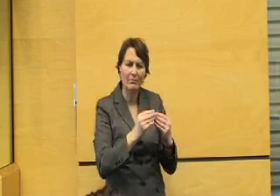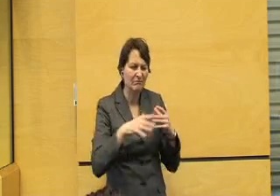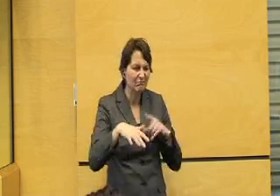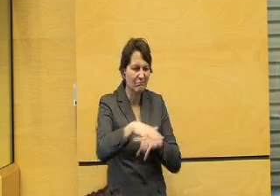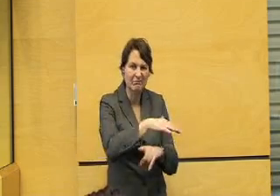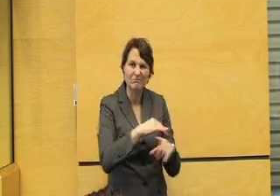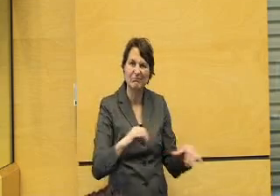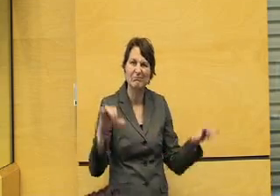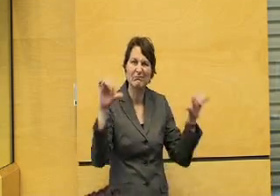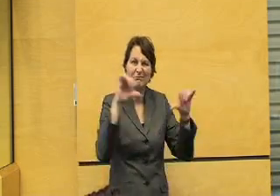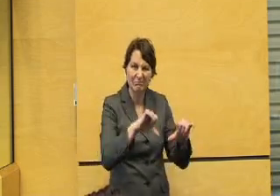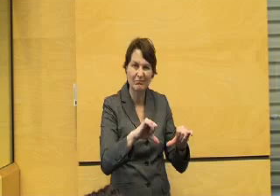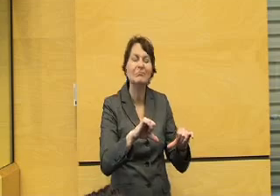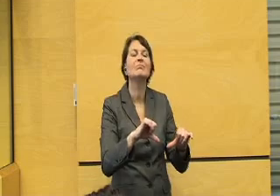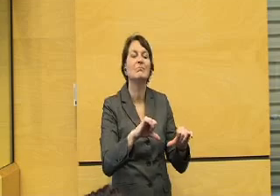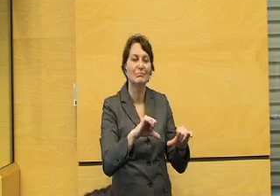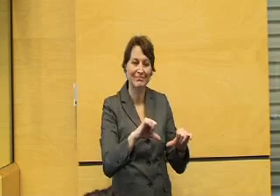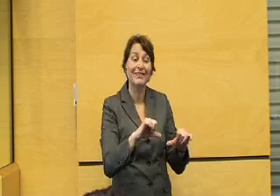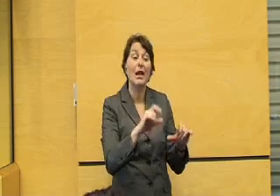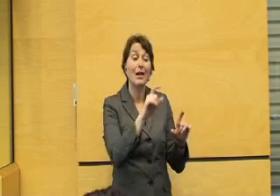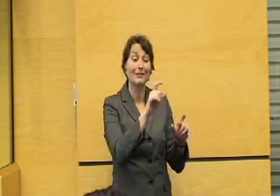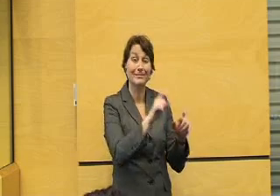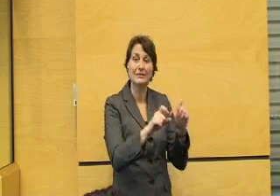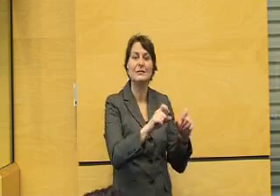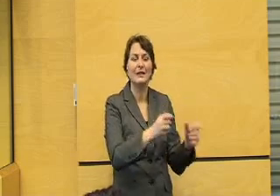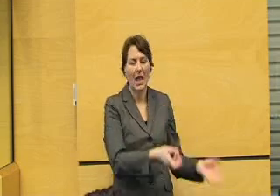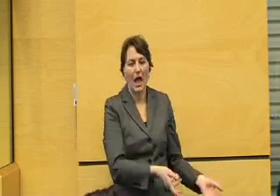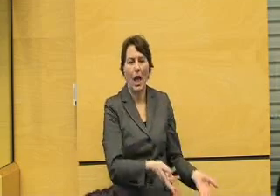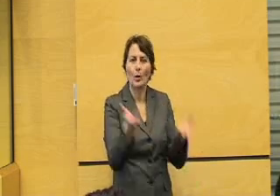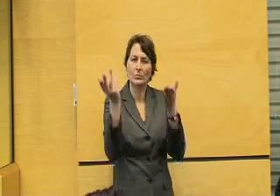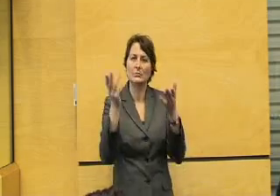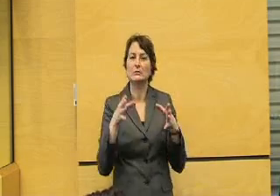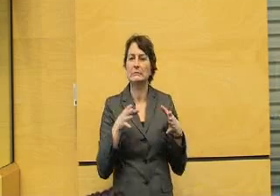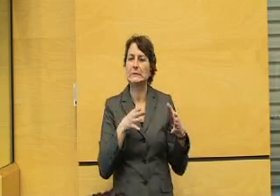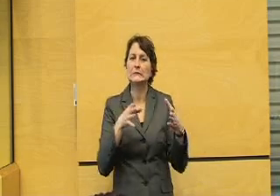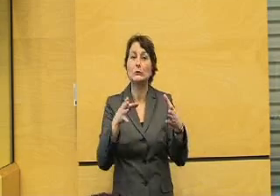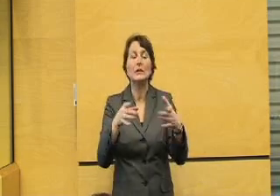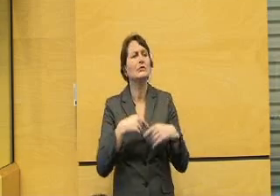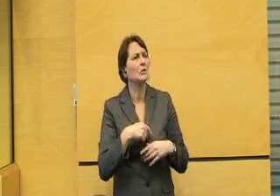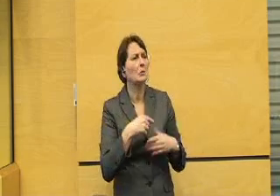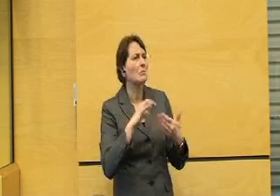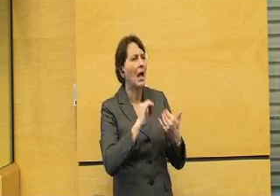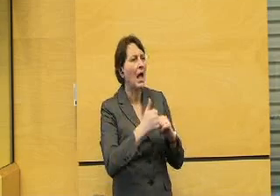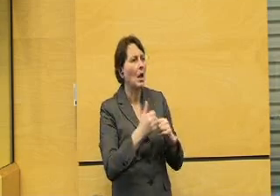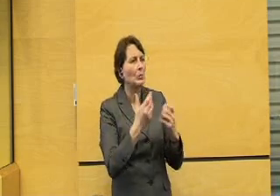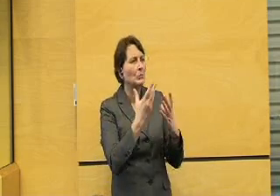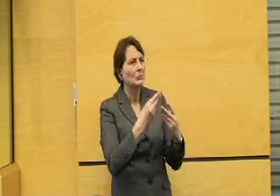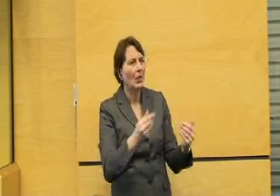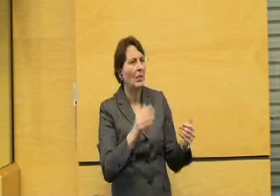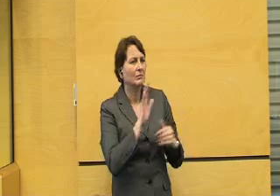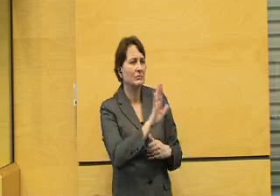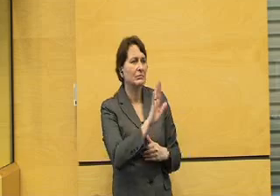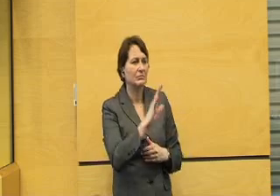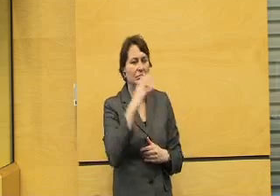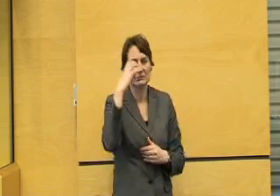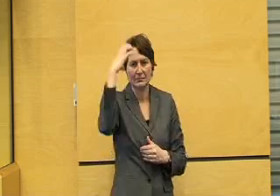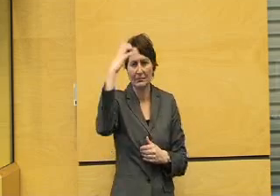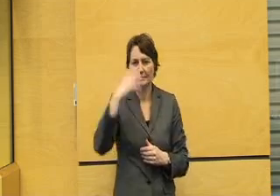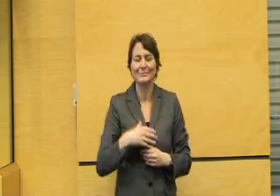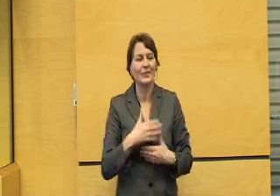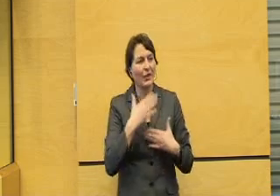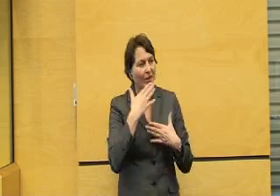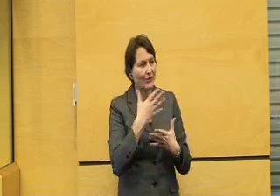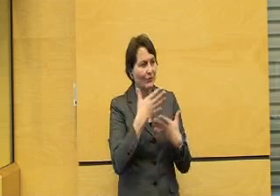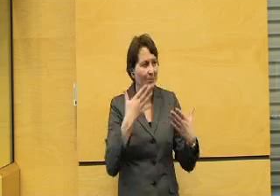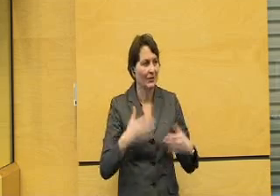these persons are out in the street. So I'd like to know what the State Party is doing to address that issue. Thank you very much. Thank you,